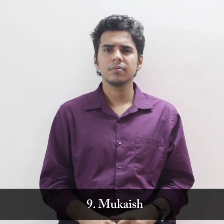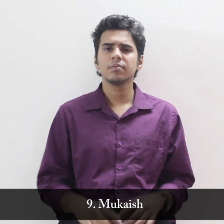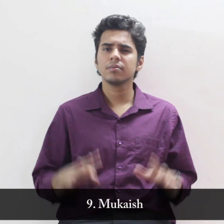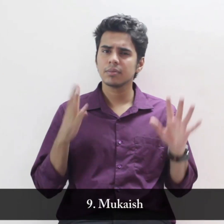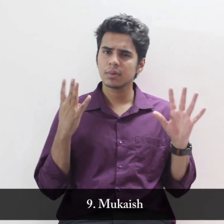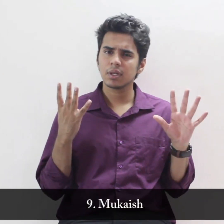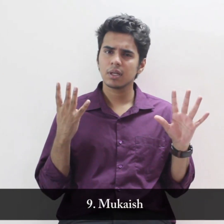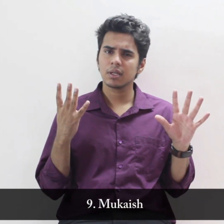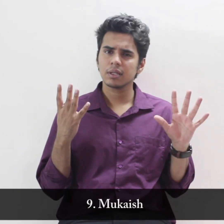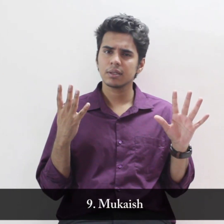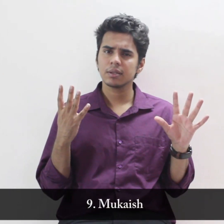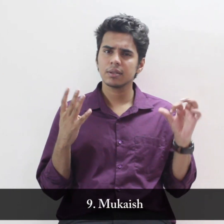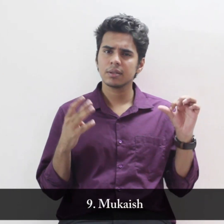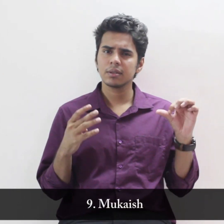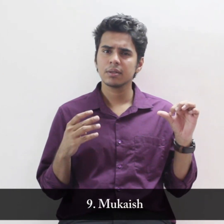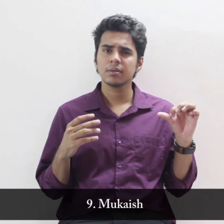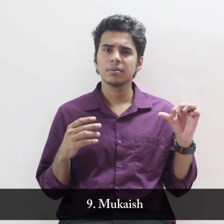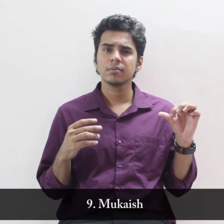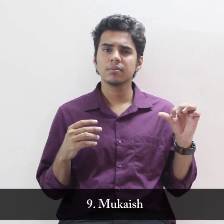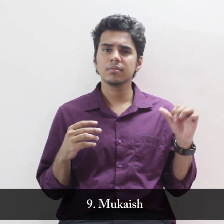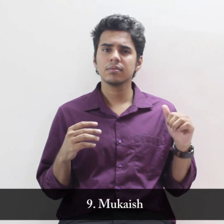Number 9. Mukesh.